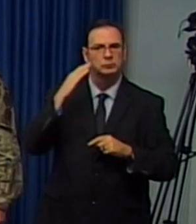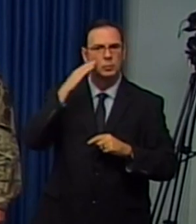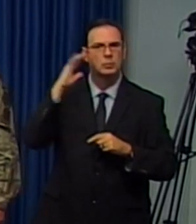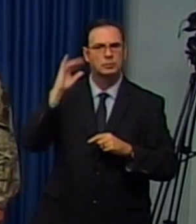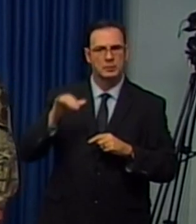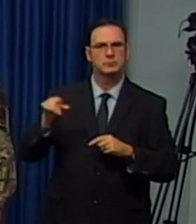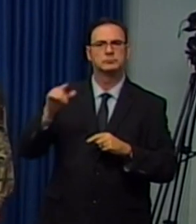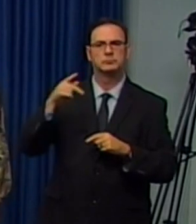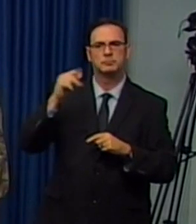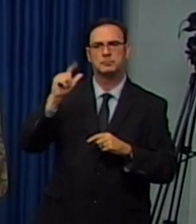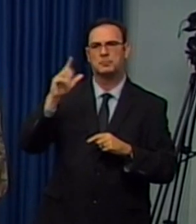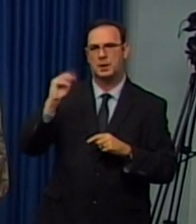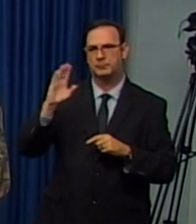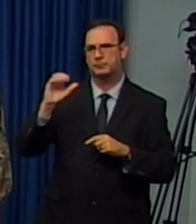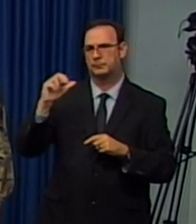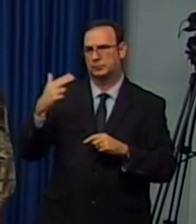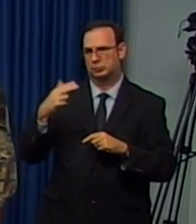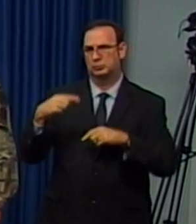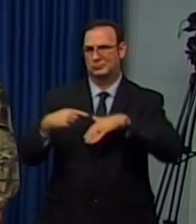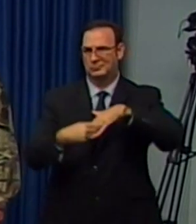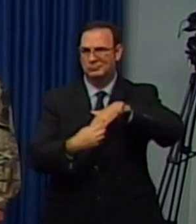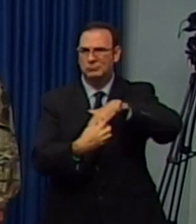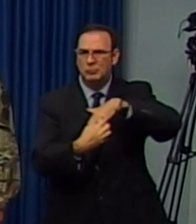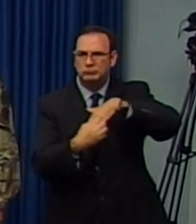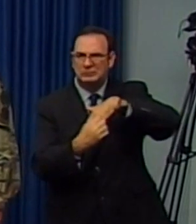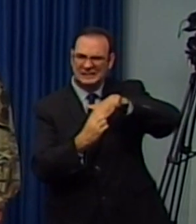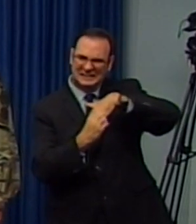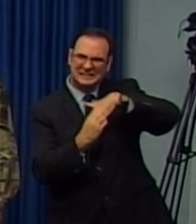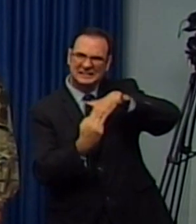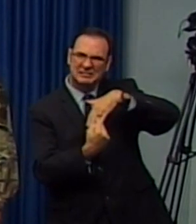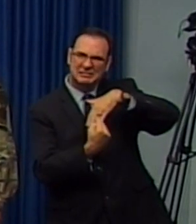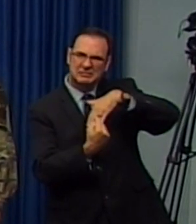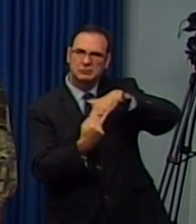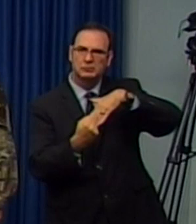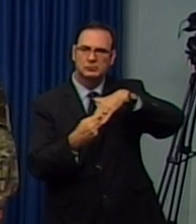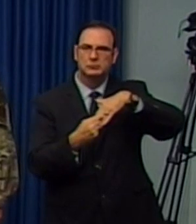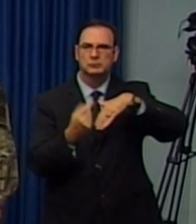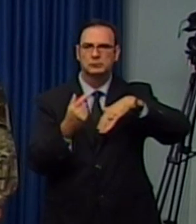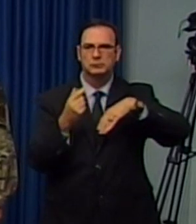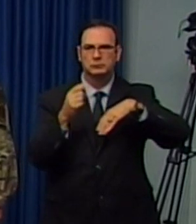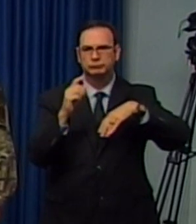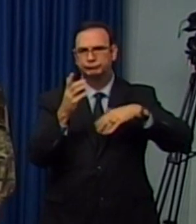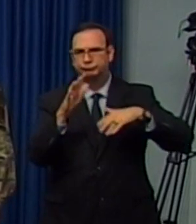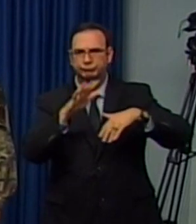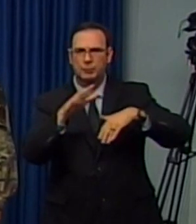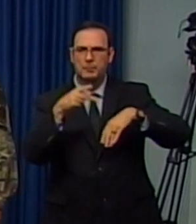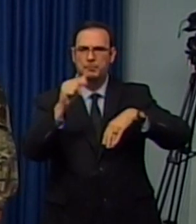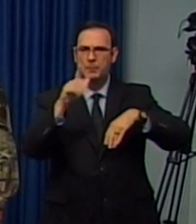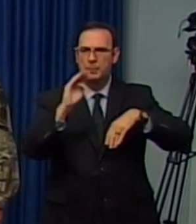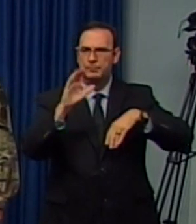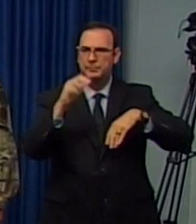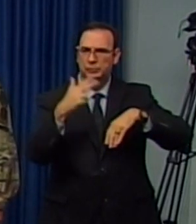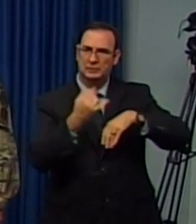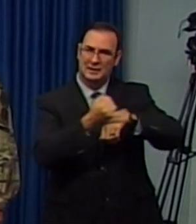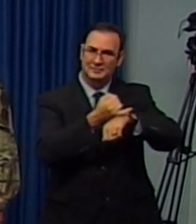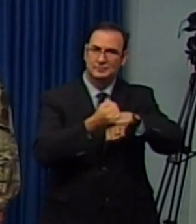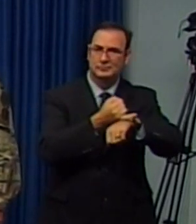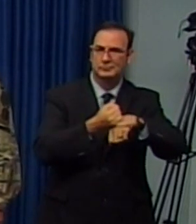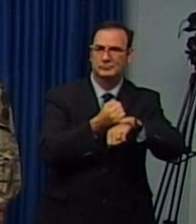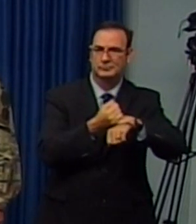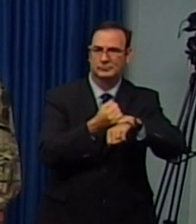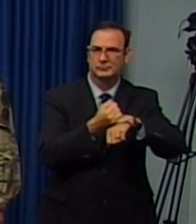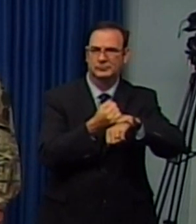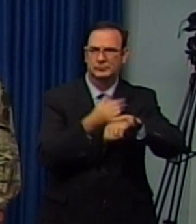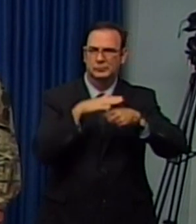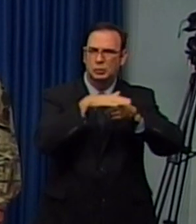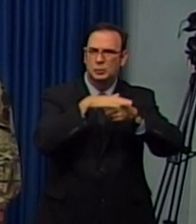of the turnpike type things, and so you would get a lot of the Palm Beach Island and some of those other areas. I would say when you're talking about Palm Beach and